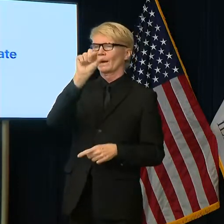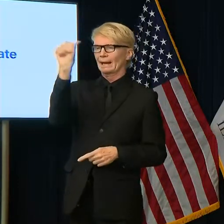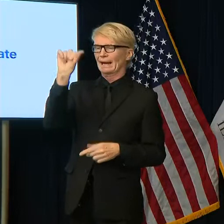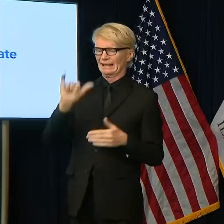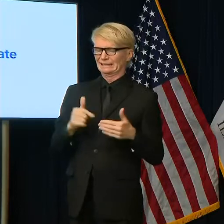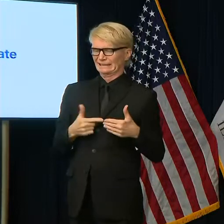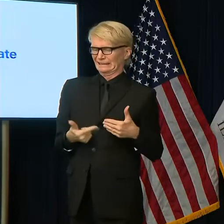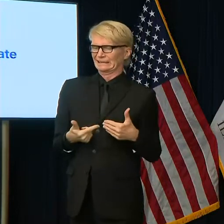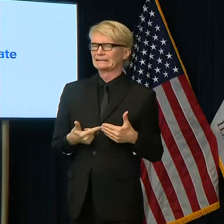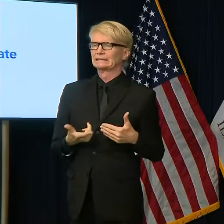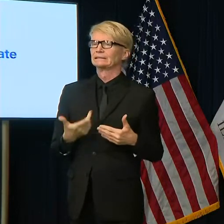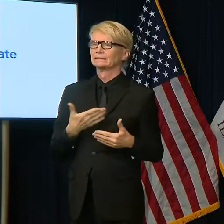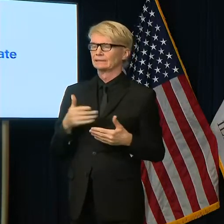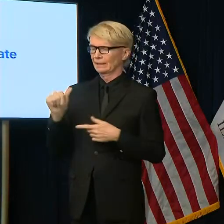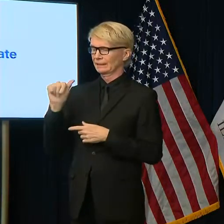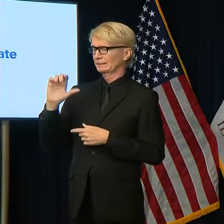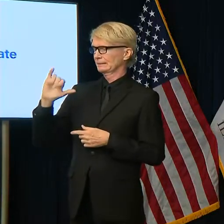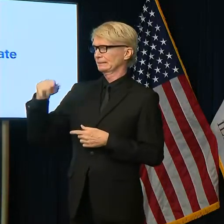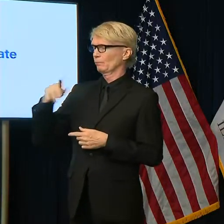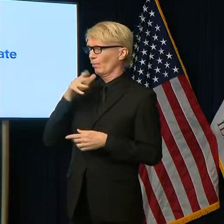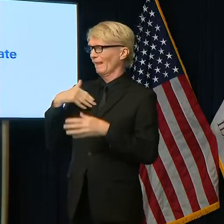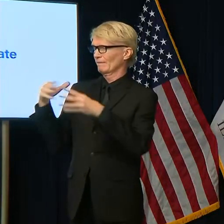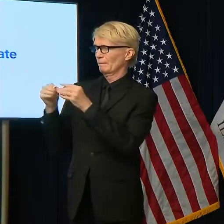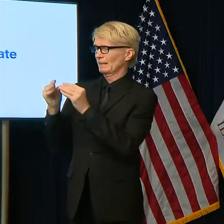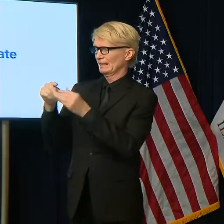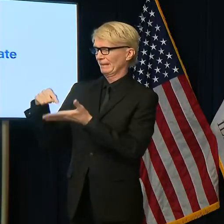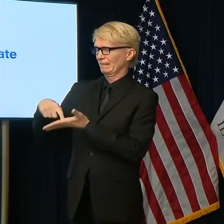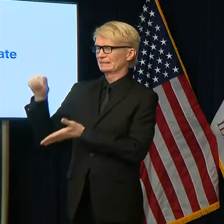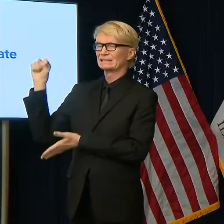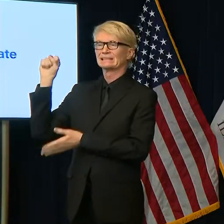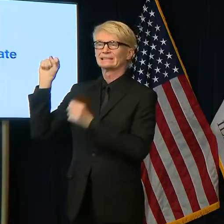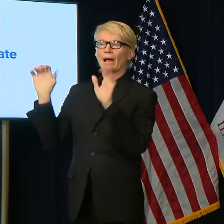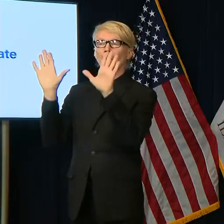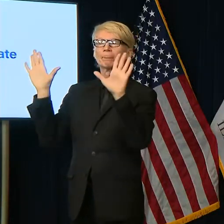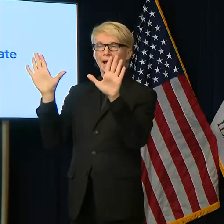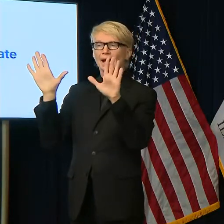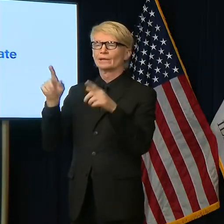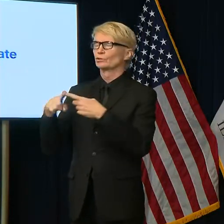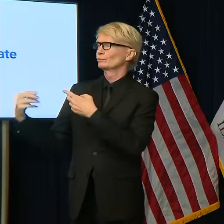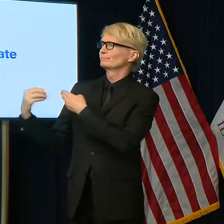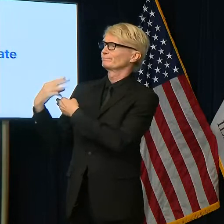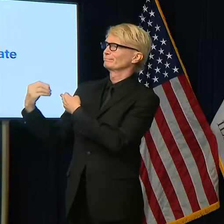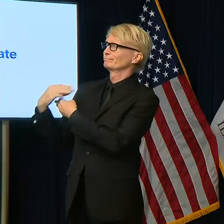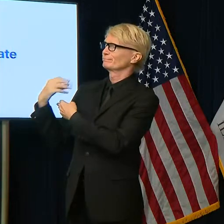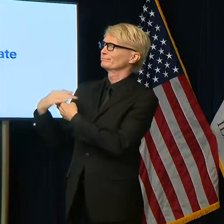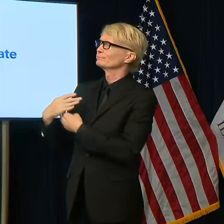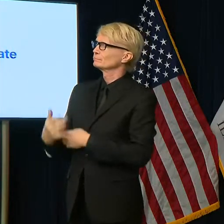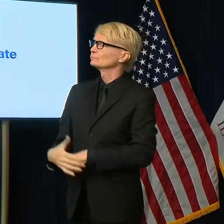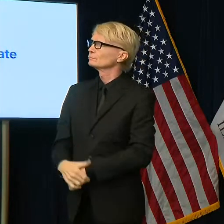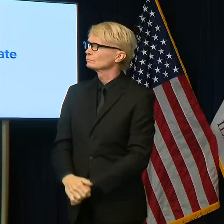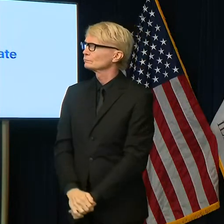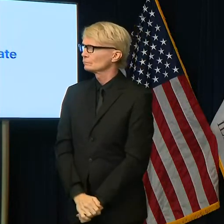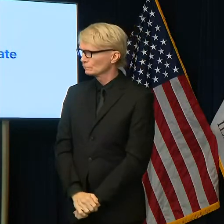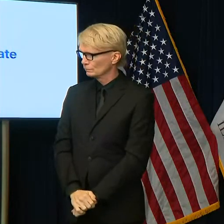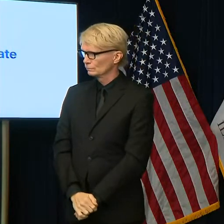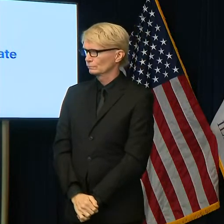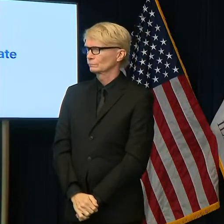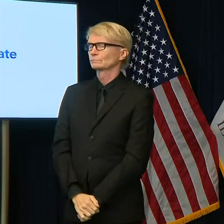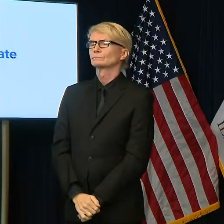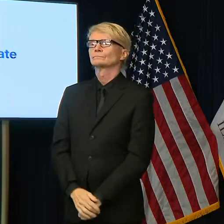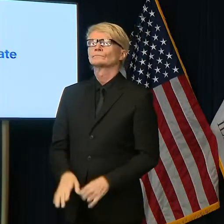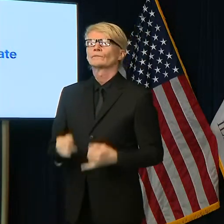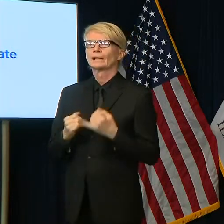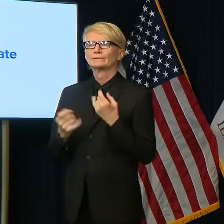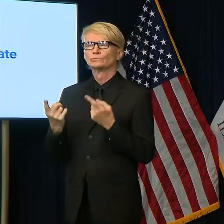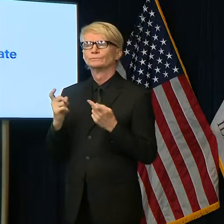like, and ACIP is meeting, I believe, on Sunday to give us further guidance. A.D. Quigg at Cranes will be our last one. Could